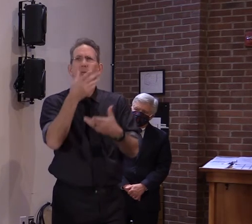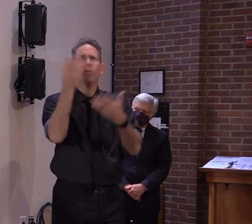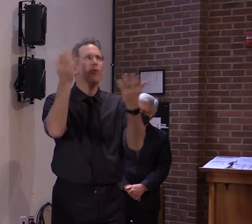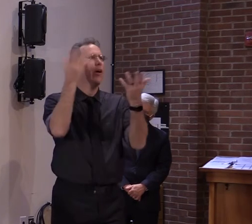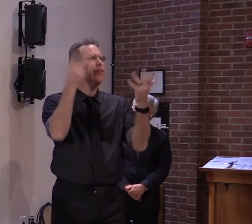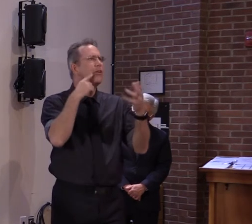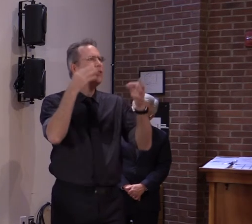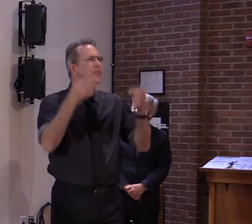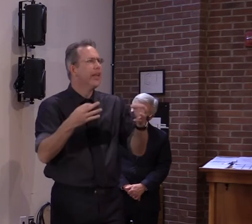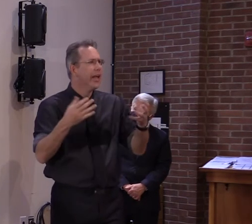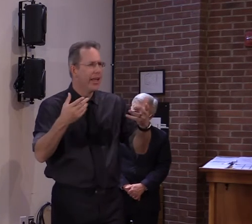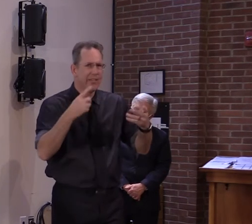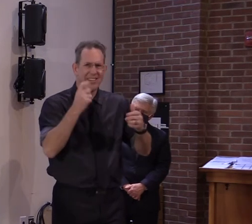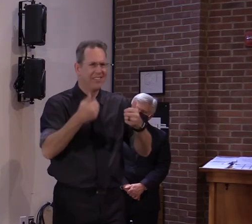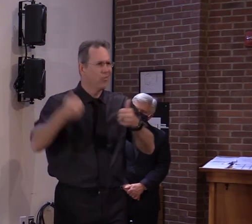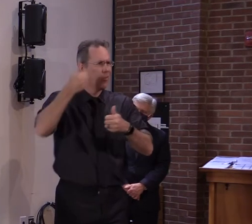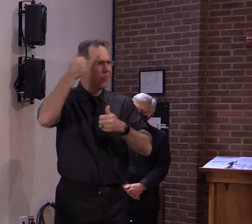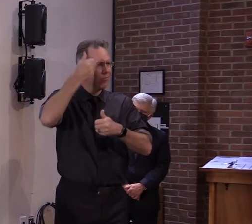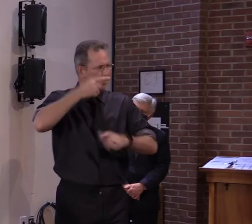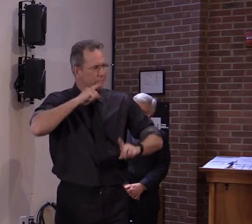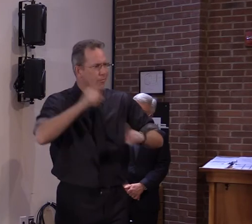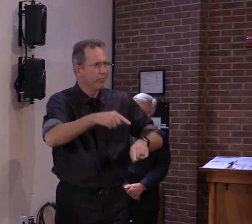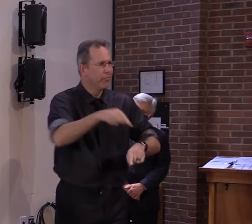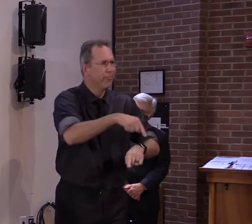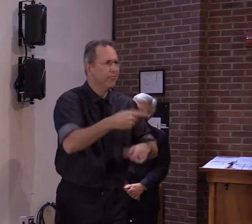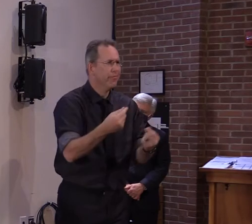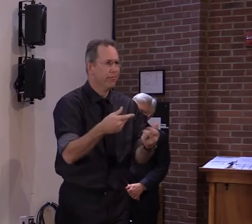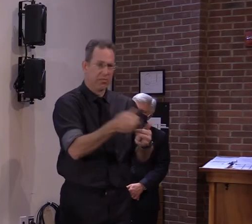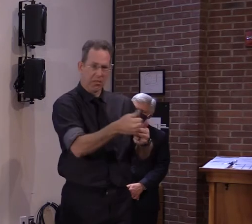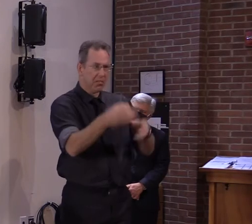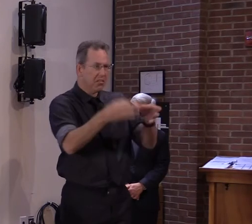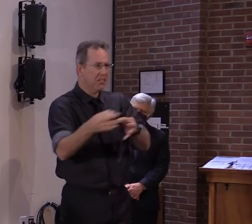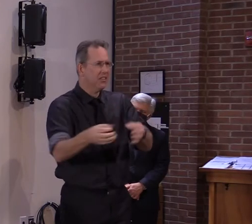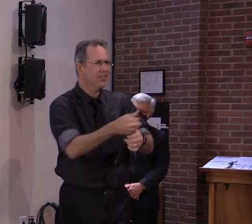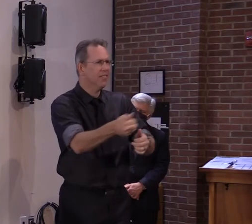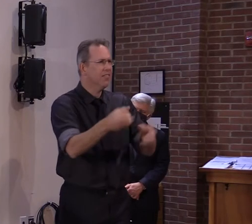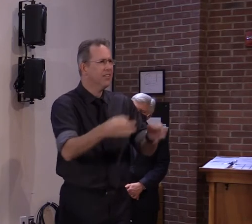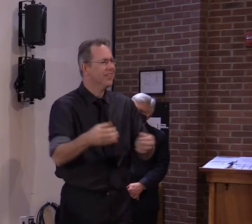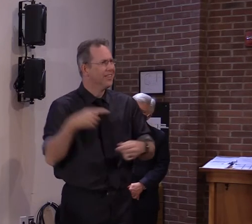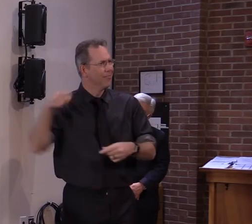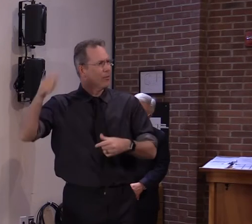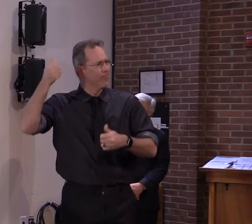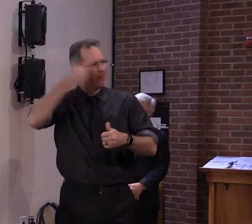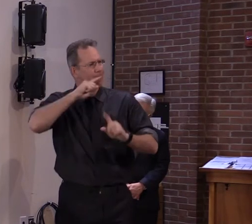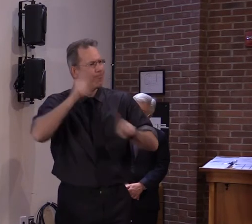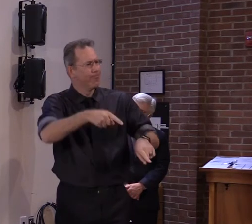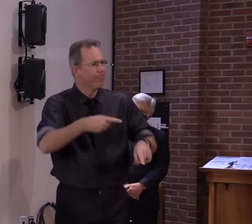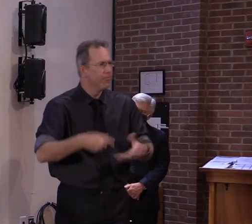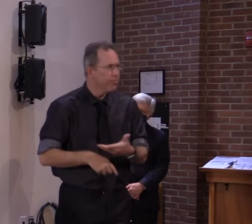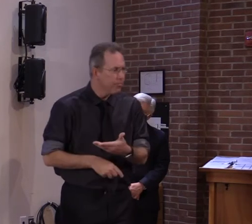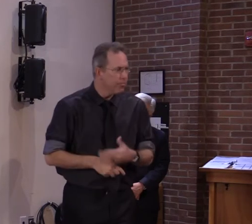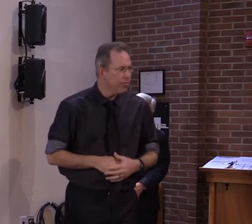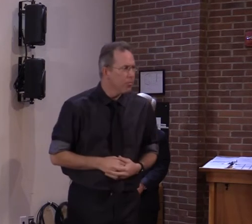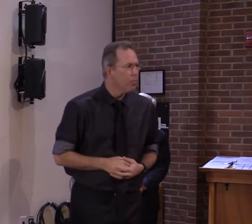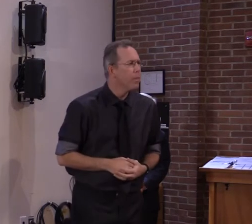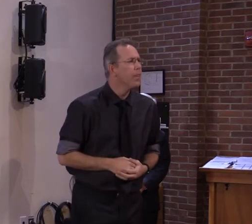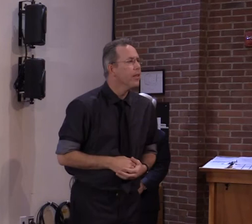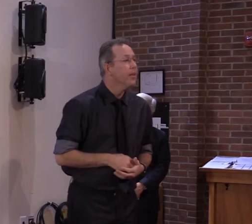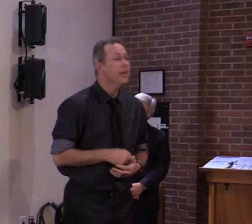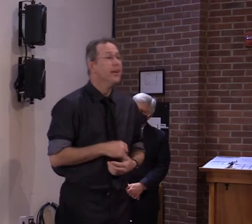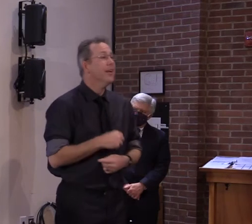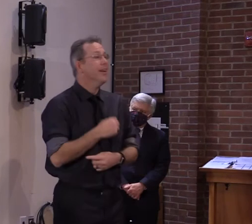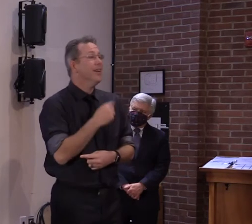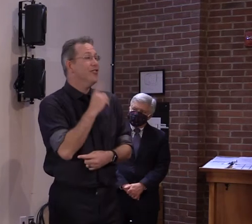not disclosing it? Well, perhaps that Vermonter would have no choice then, because there might be two pharmacies